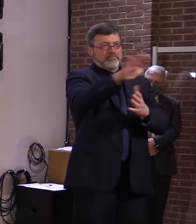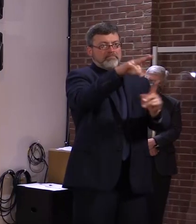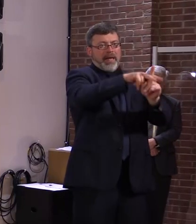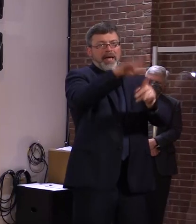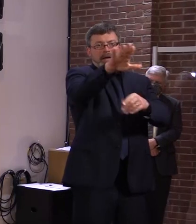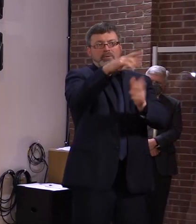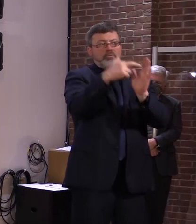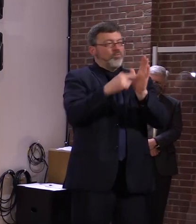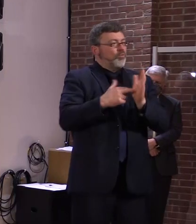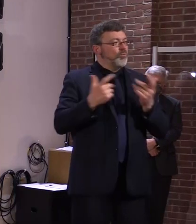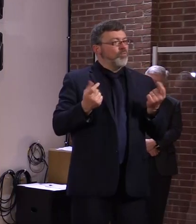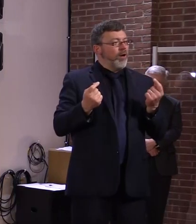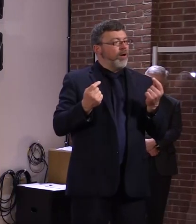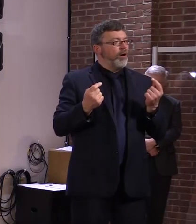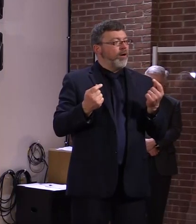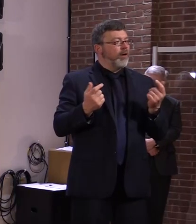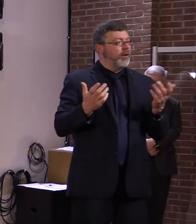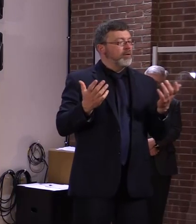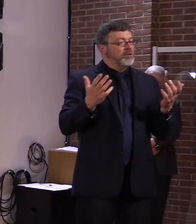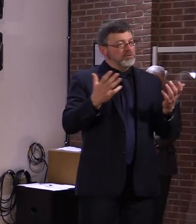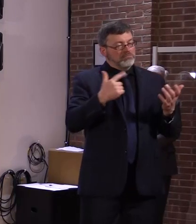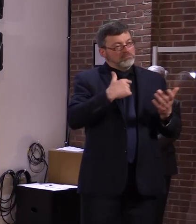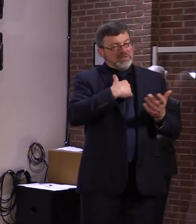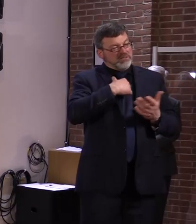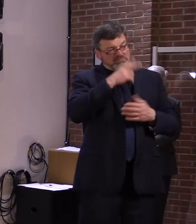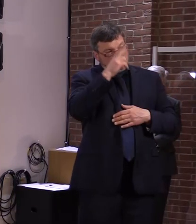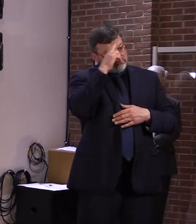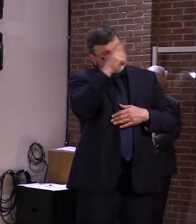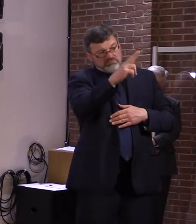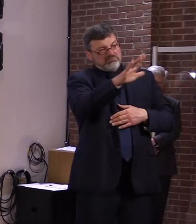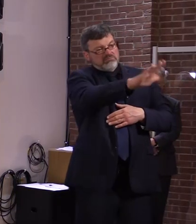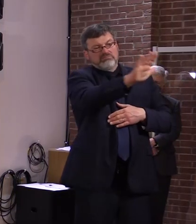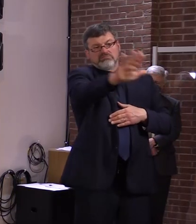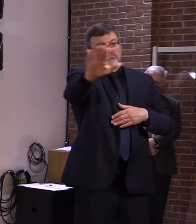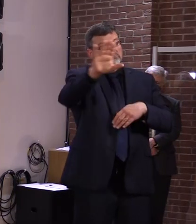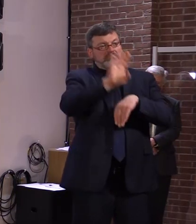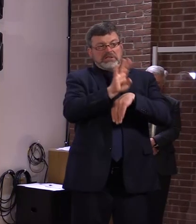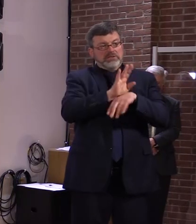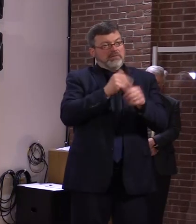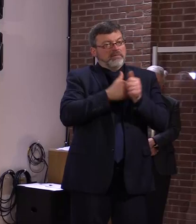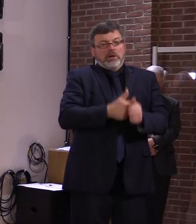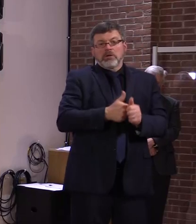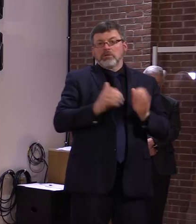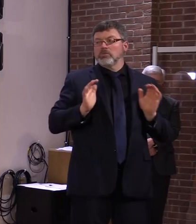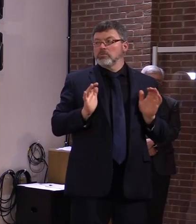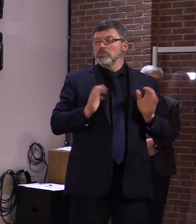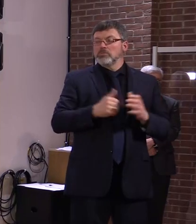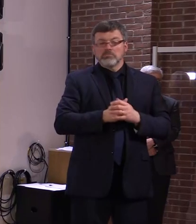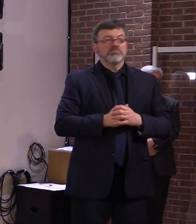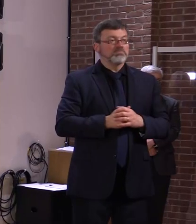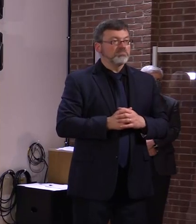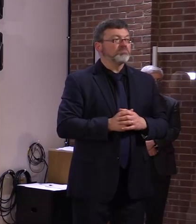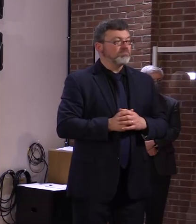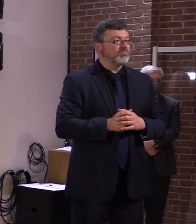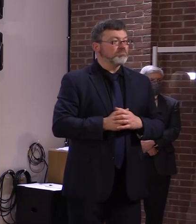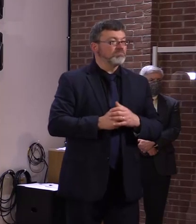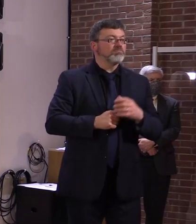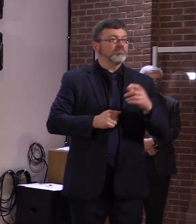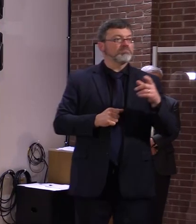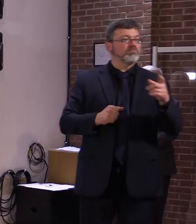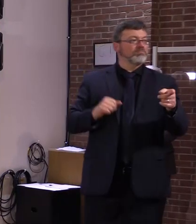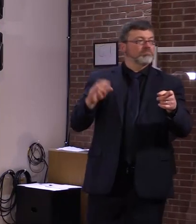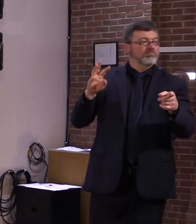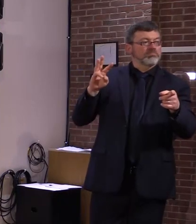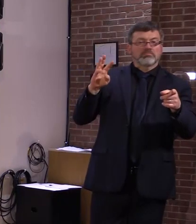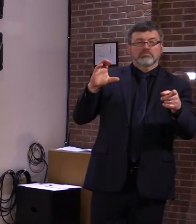the businesses themselves can have these restrictions in place. And I guess my second